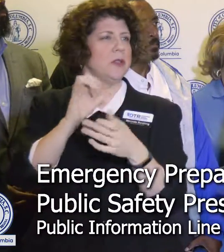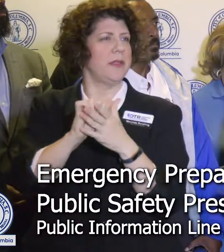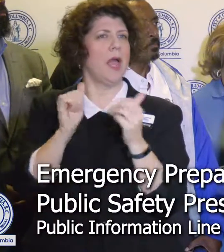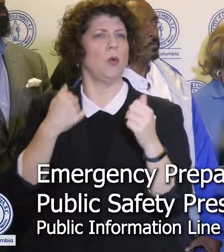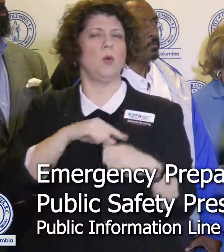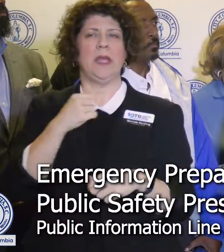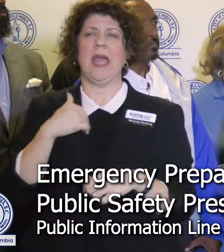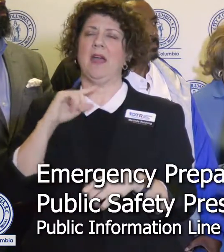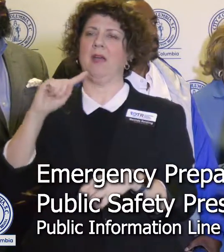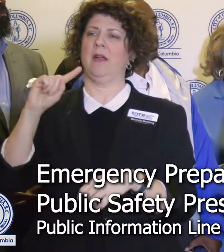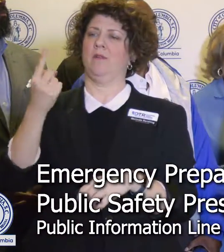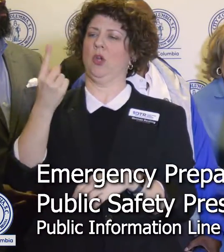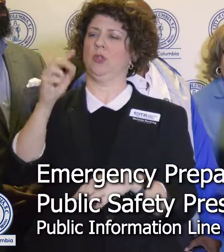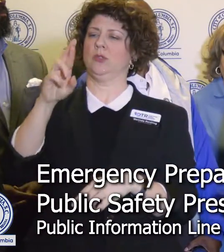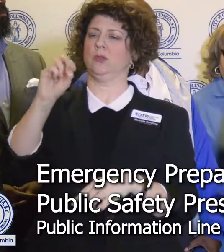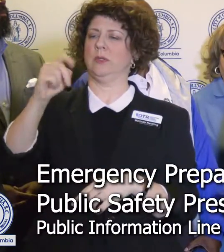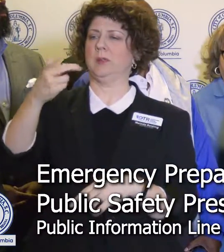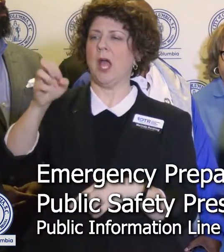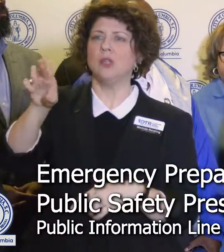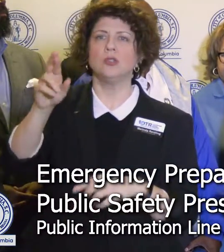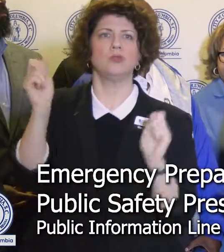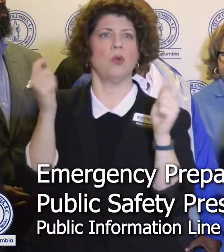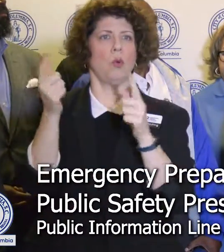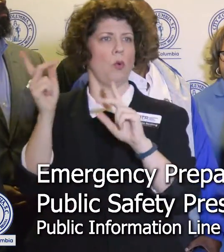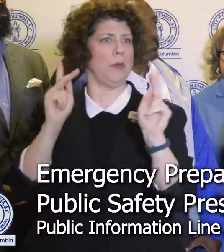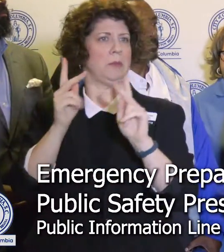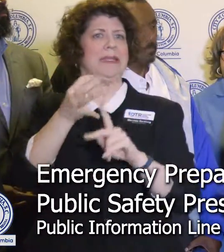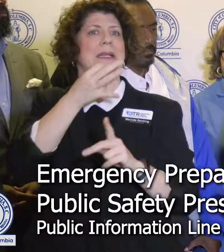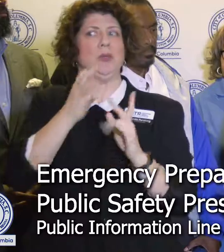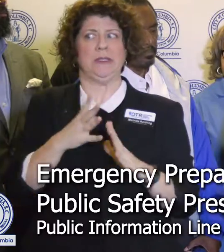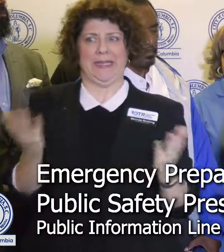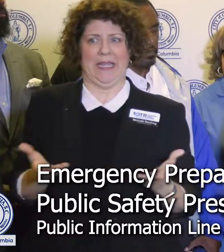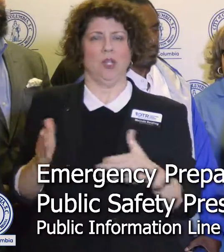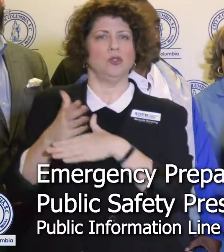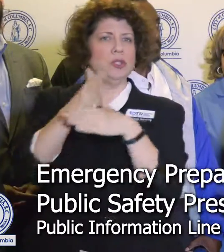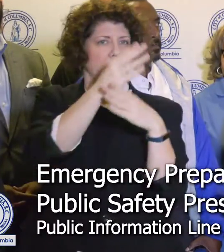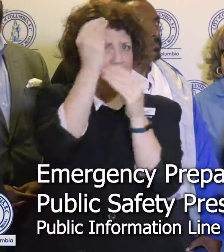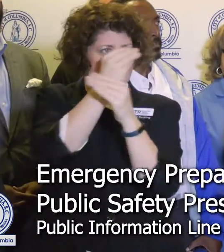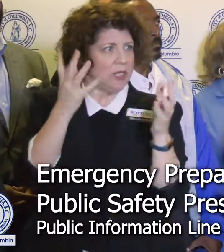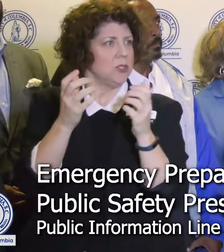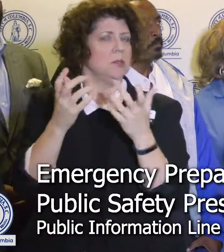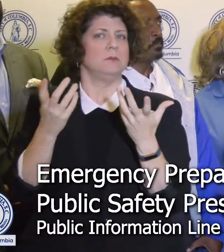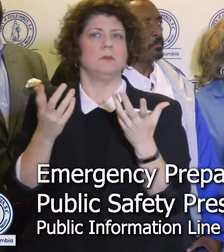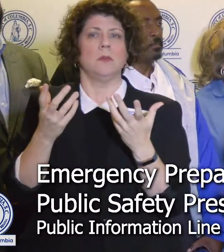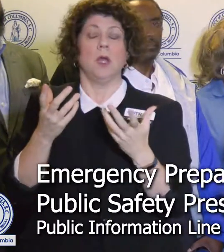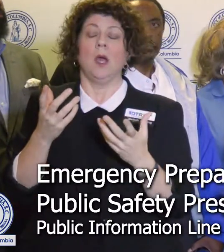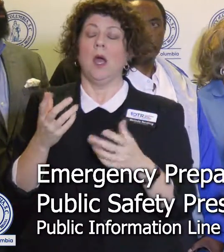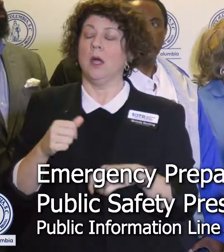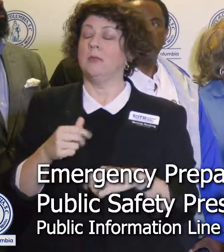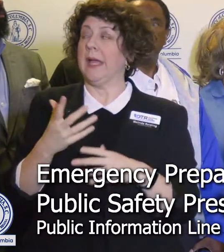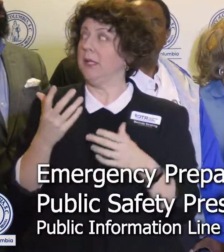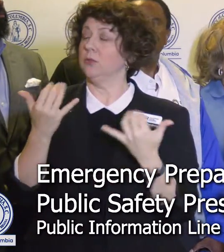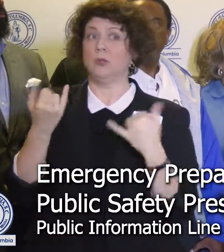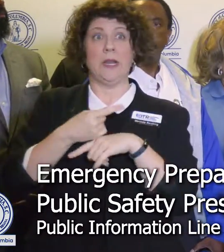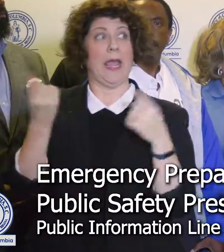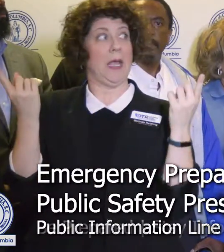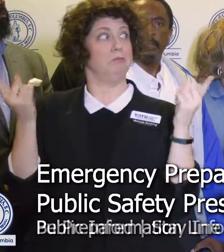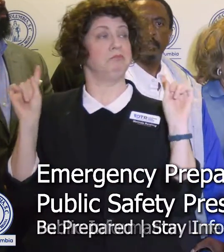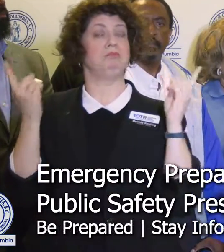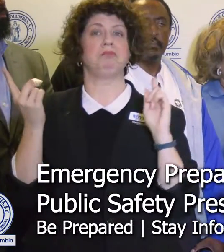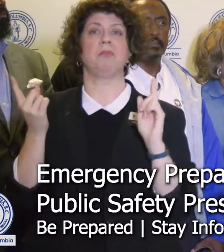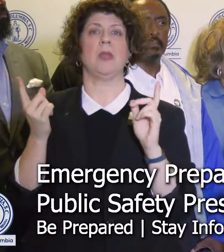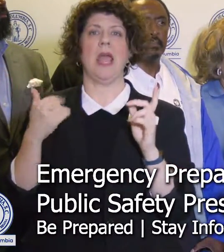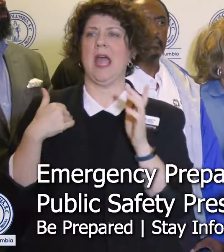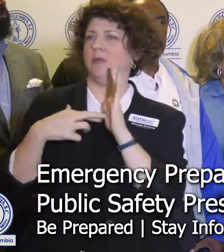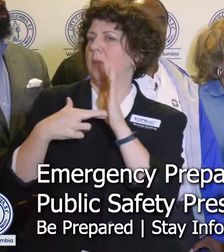had our first responders and all of our subject matter experts here to share information. We're surrounded here today with